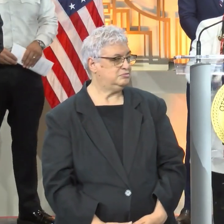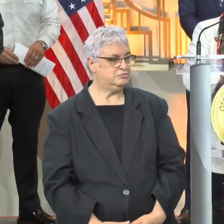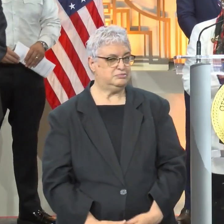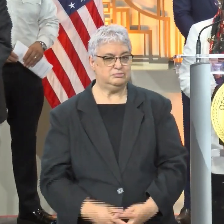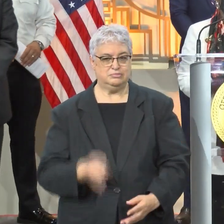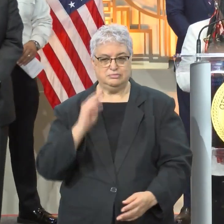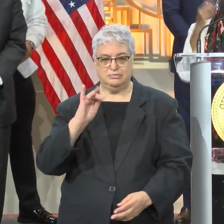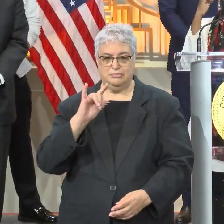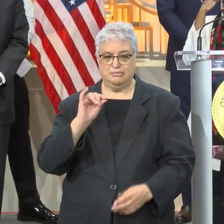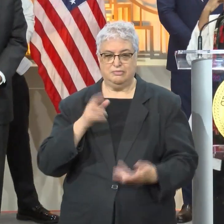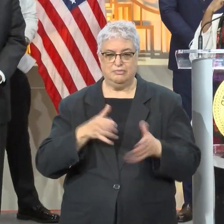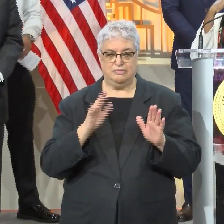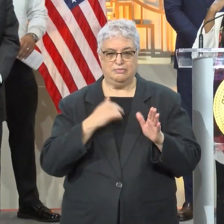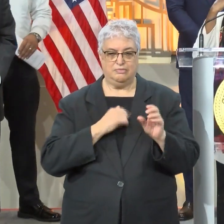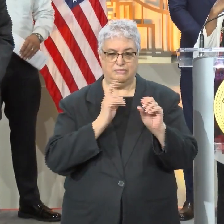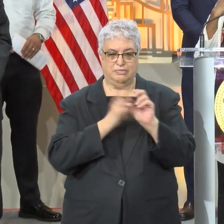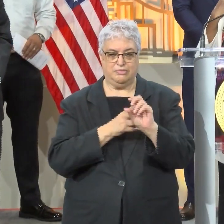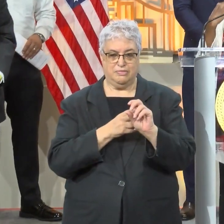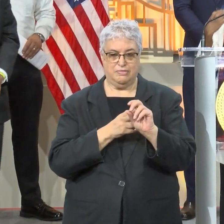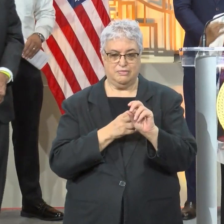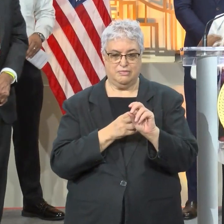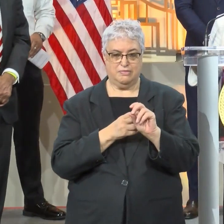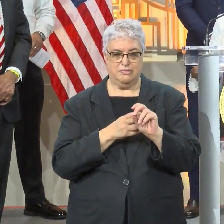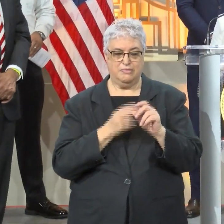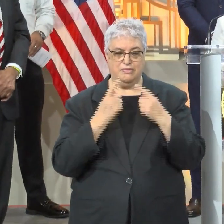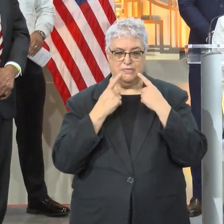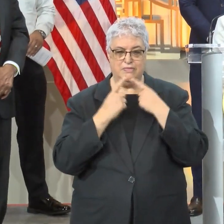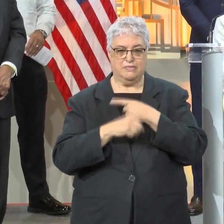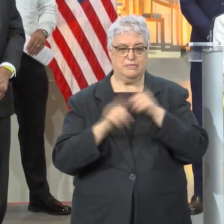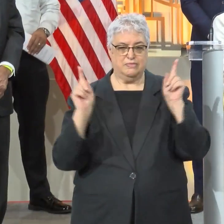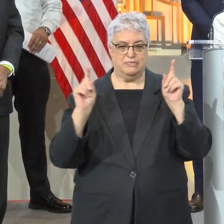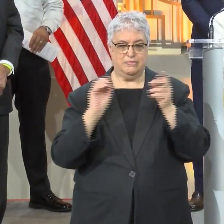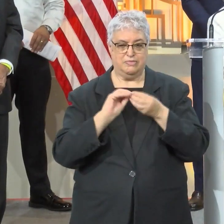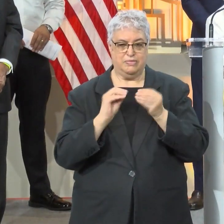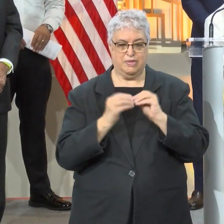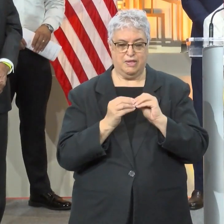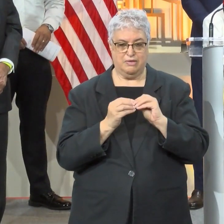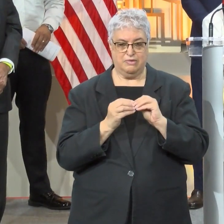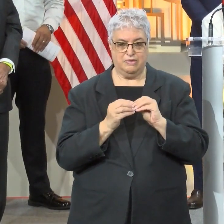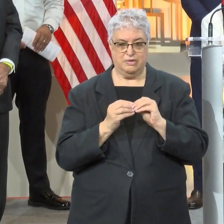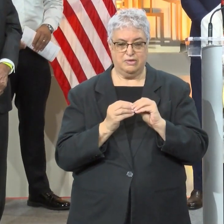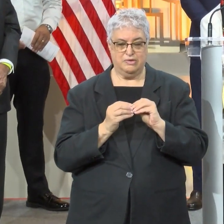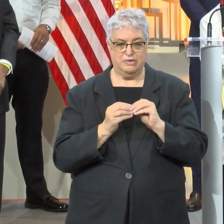Mayor, thank you for letting me join you on the announcements of the numbers that you've made.